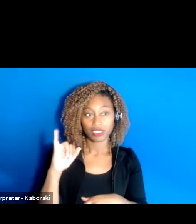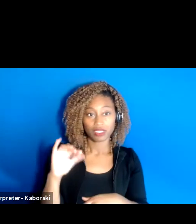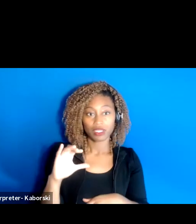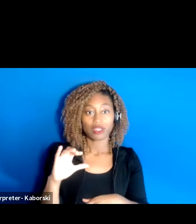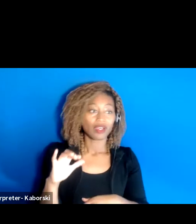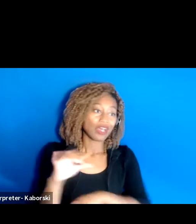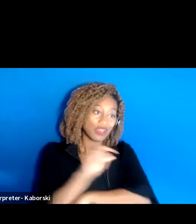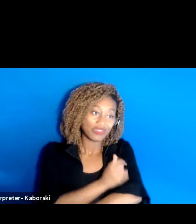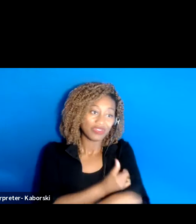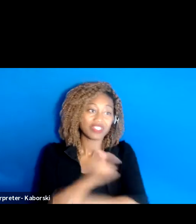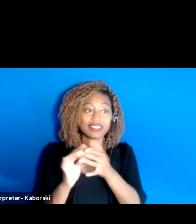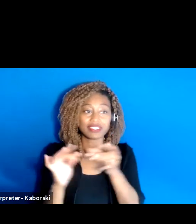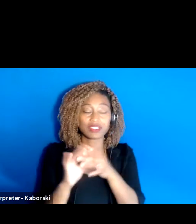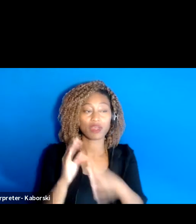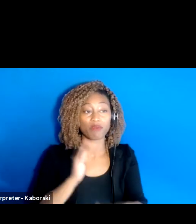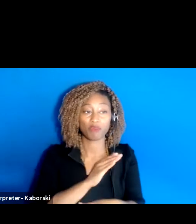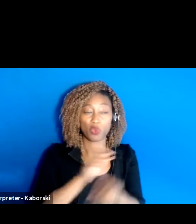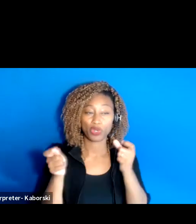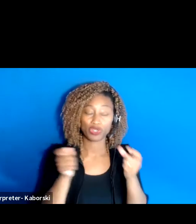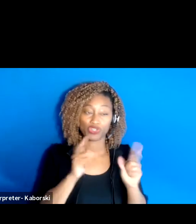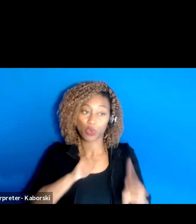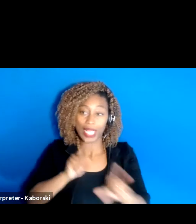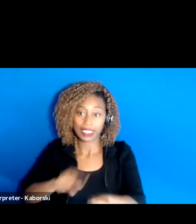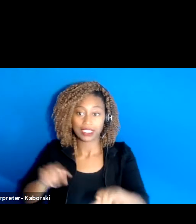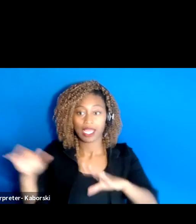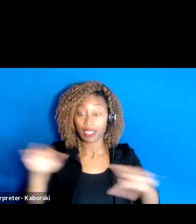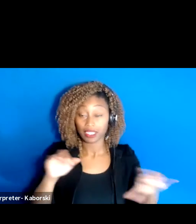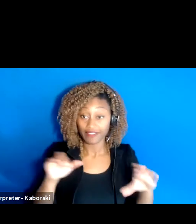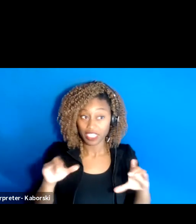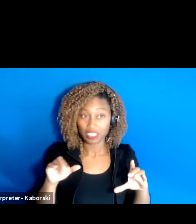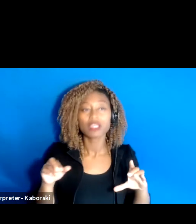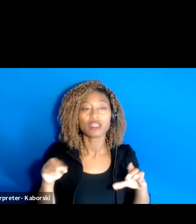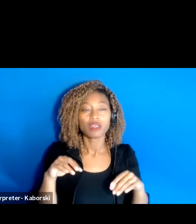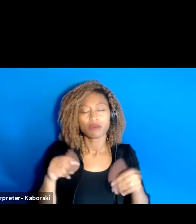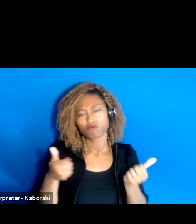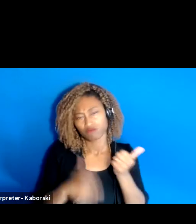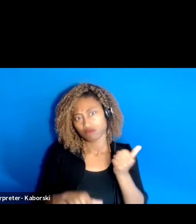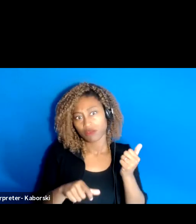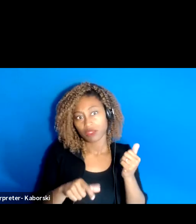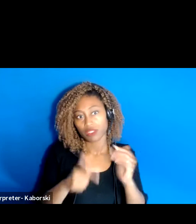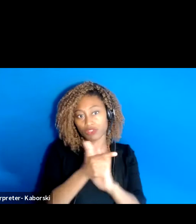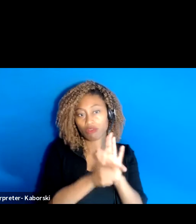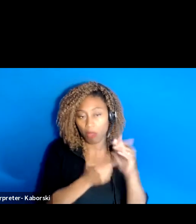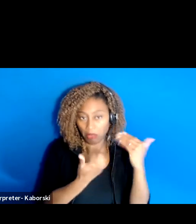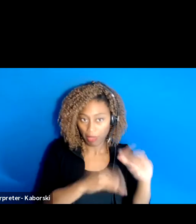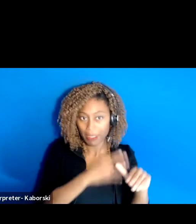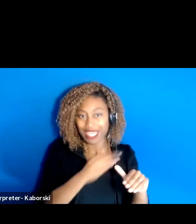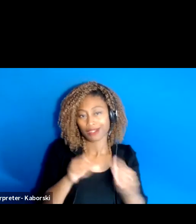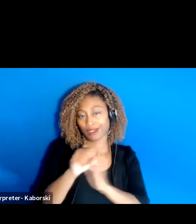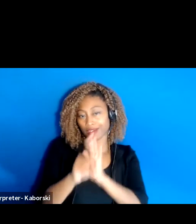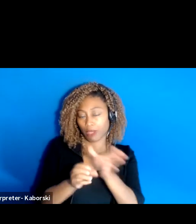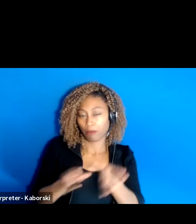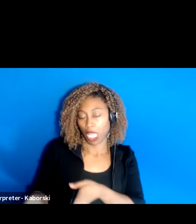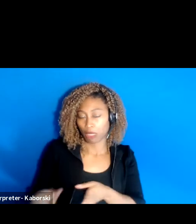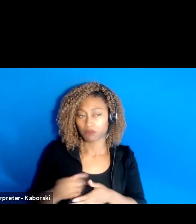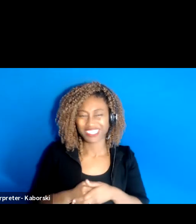talks about board directed activities within the limits of the law and the state plan. And this is a really